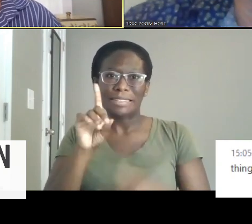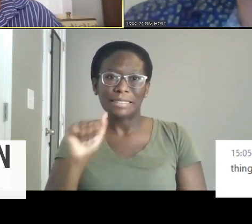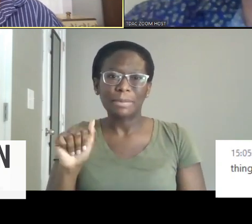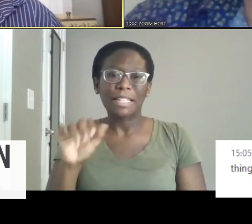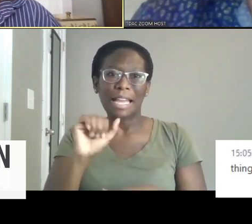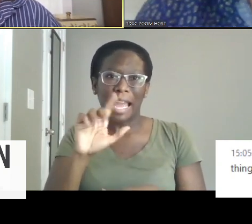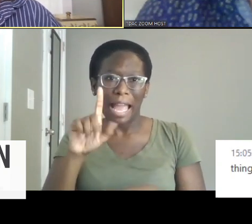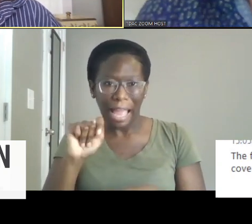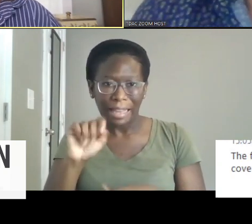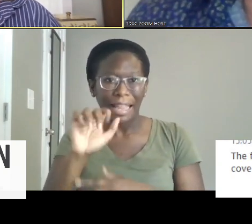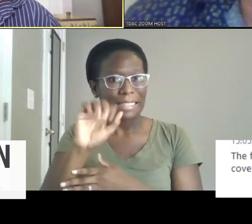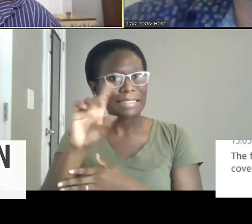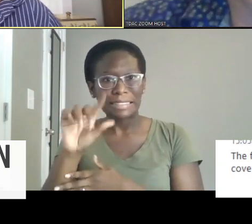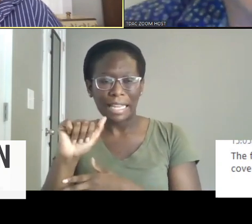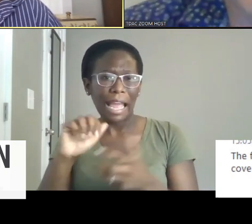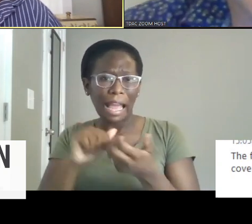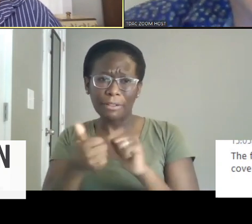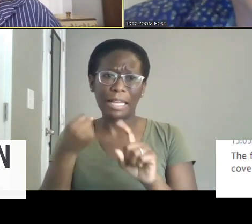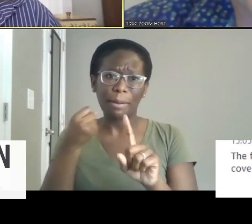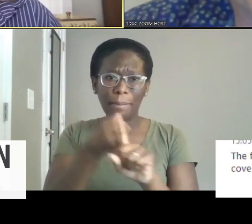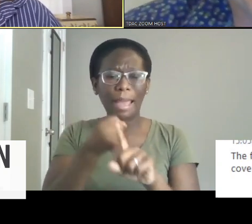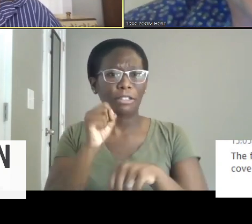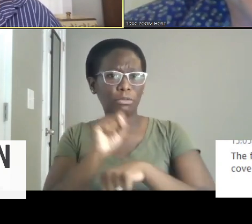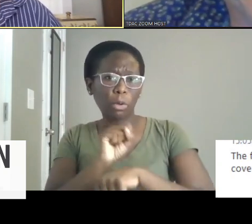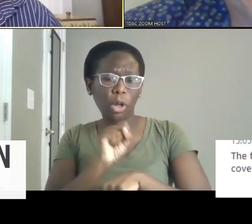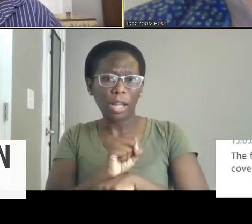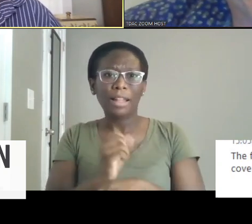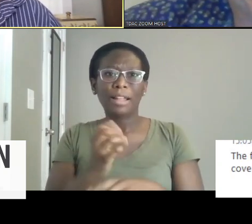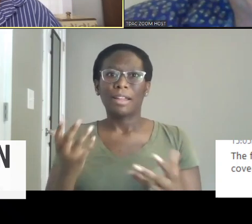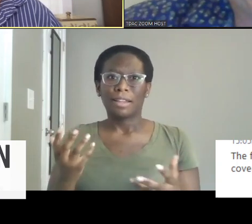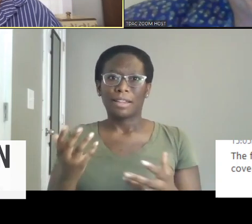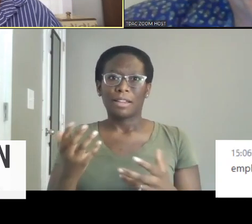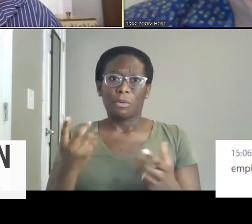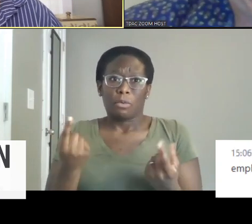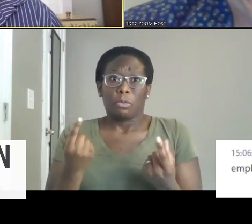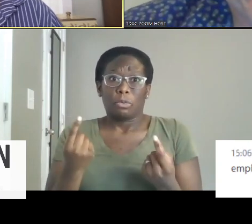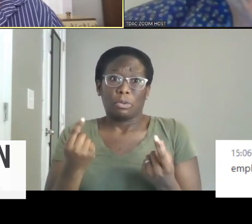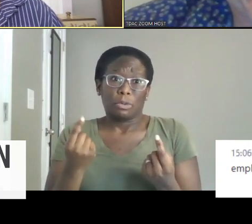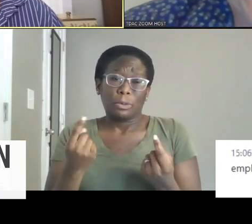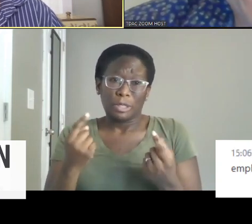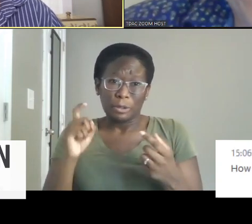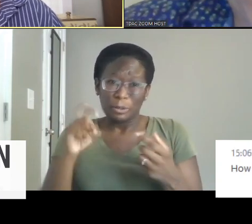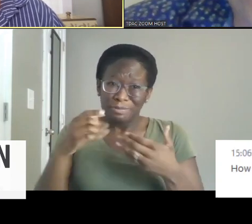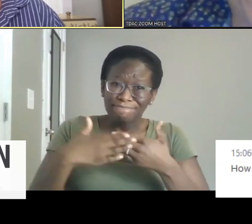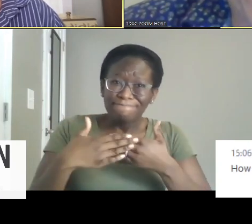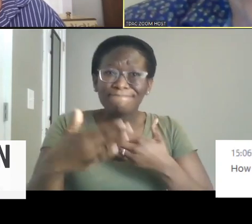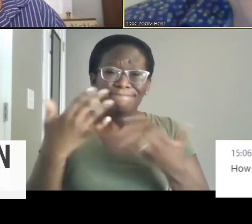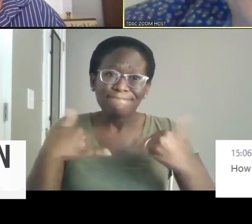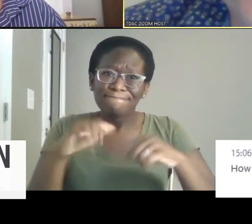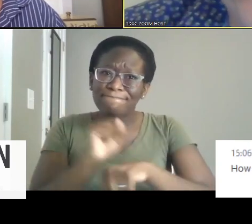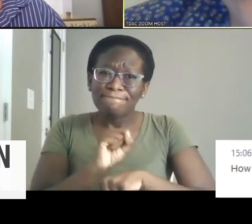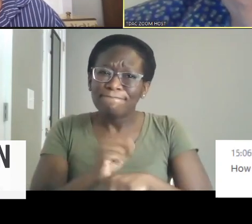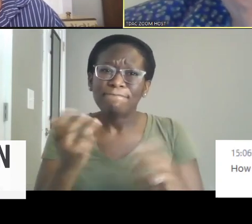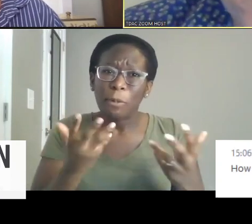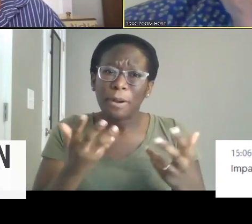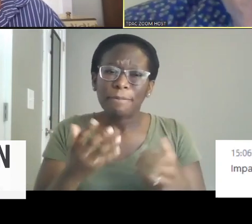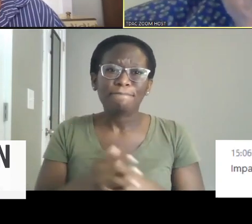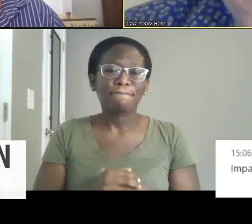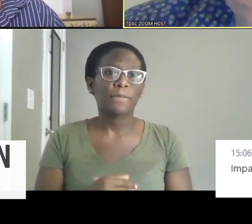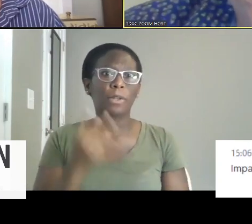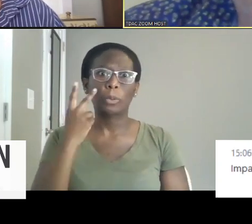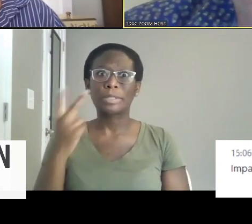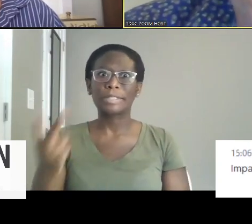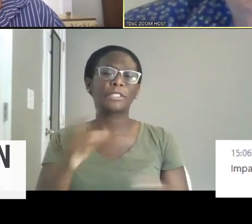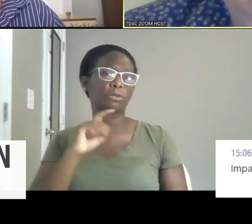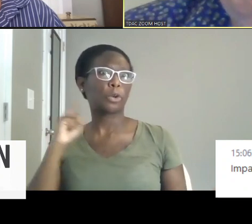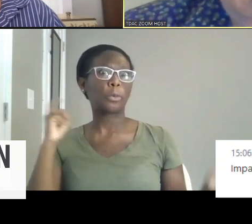Act impacted employment? And again, what do we still need to do in that area? Well, we've seen tremendous change